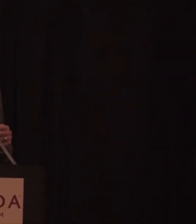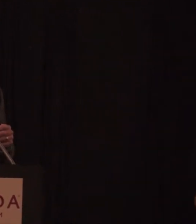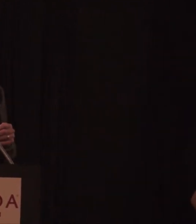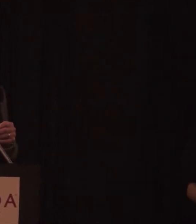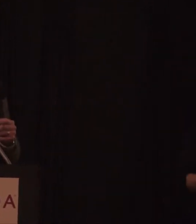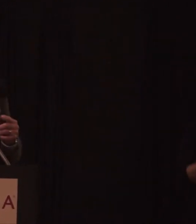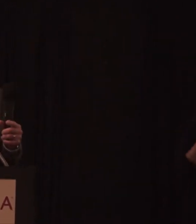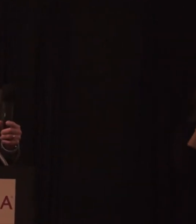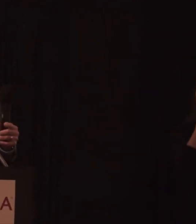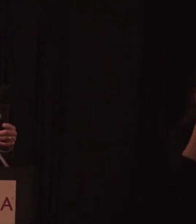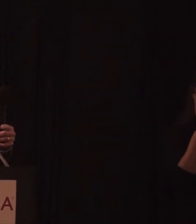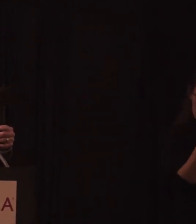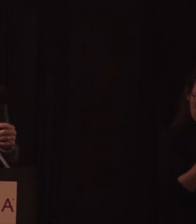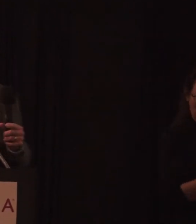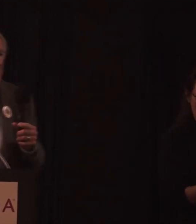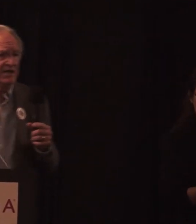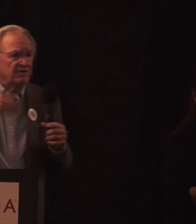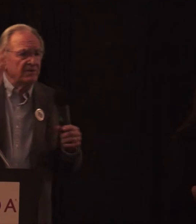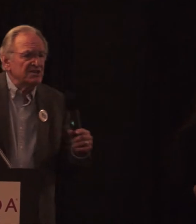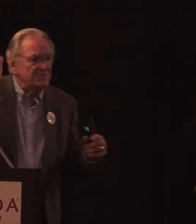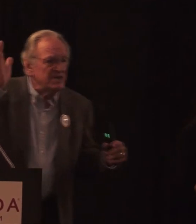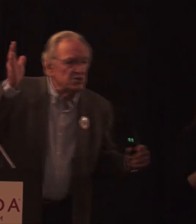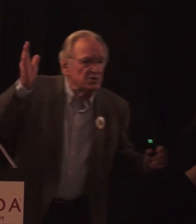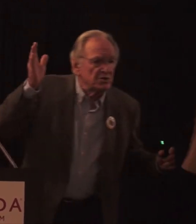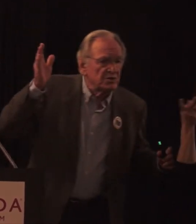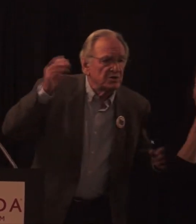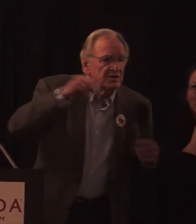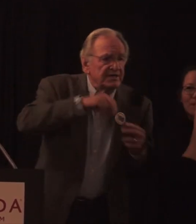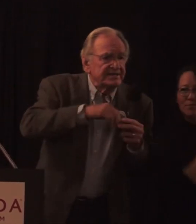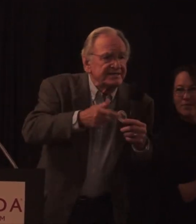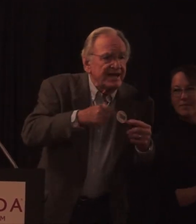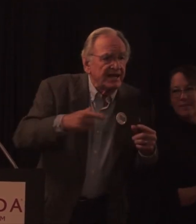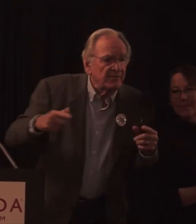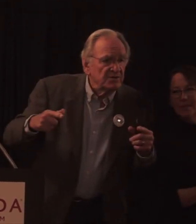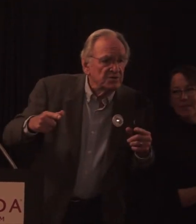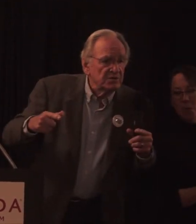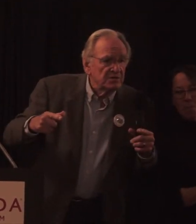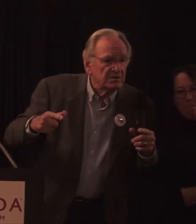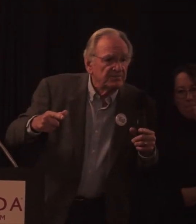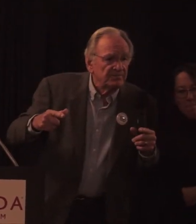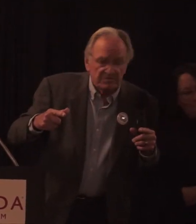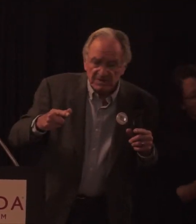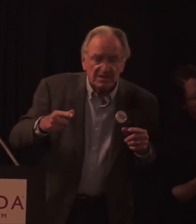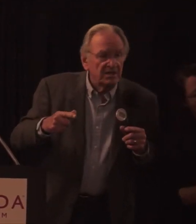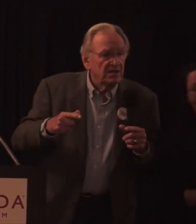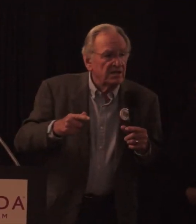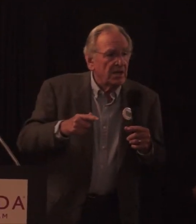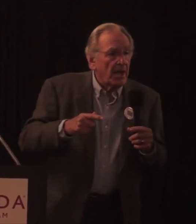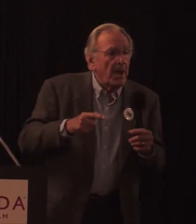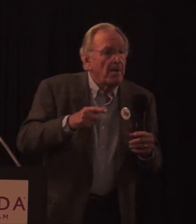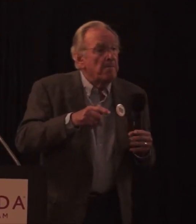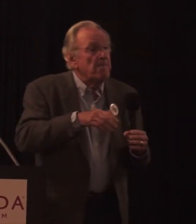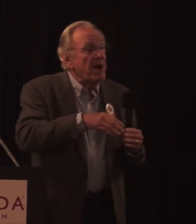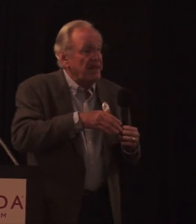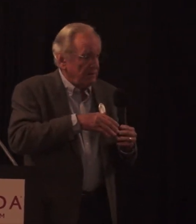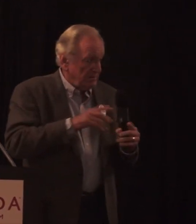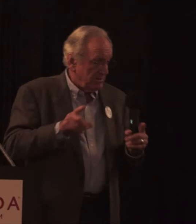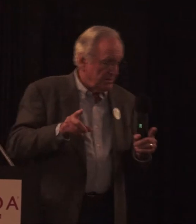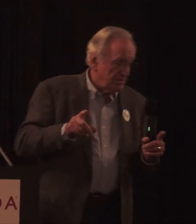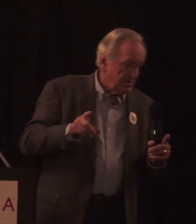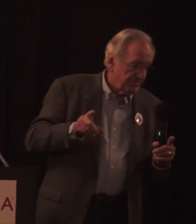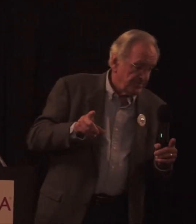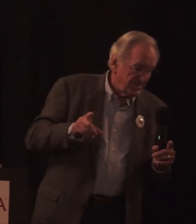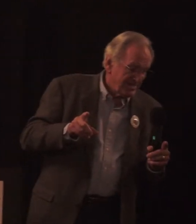I thought about giving my speech in sign language. Go ahead. But